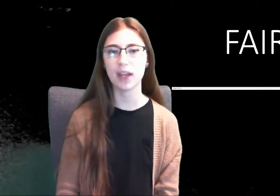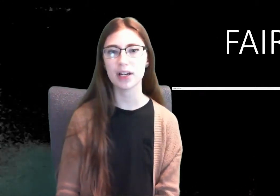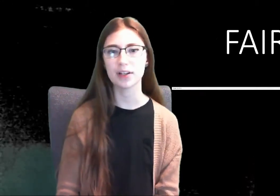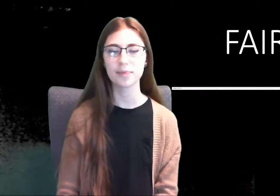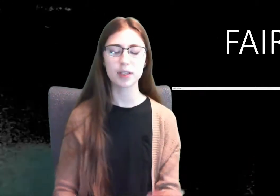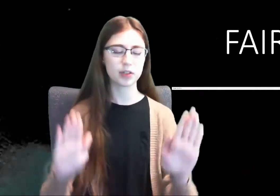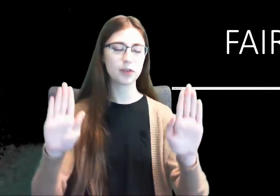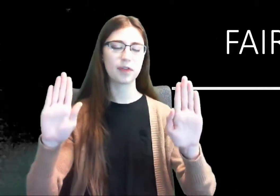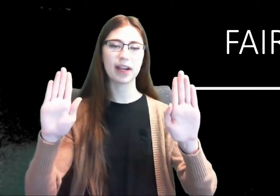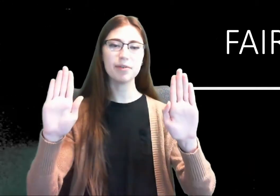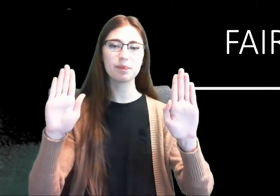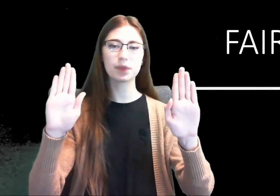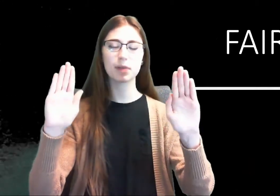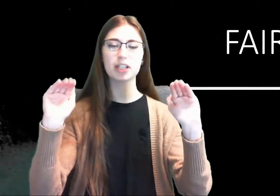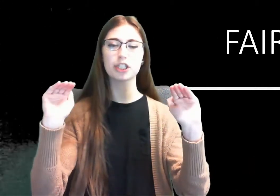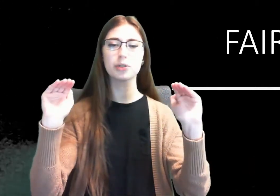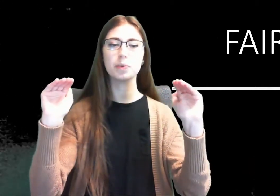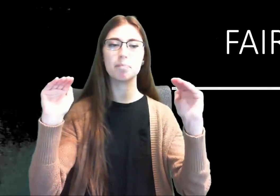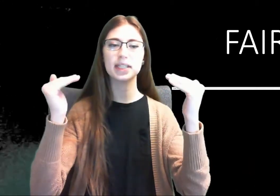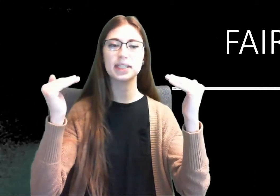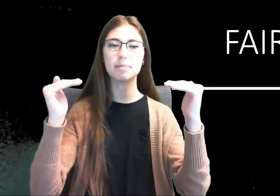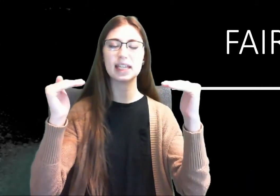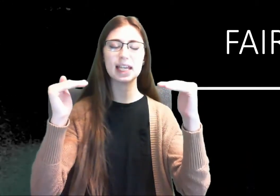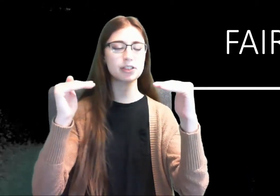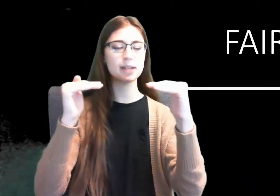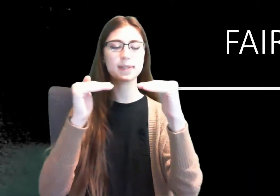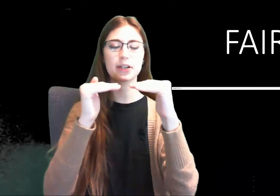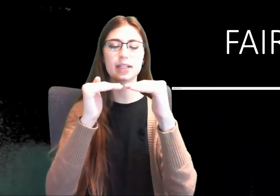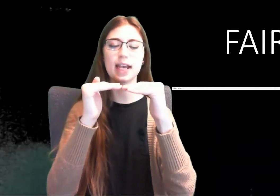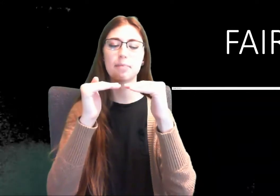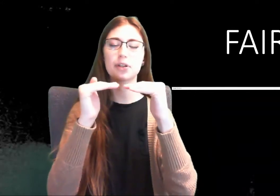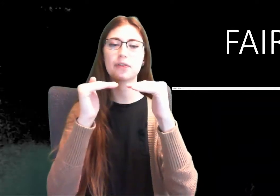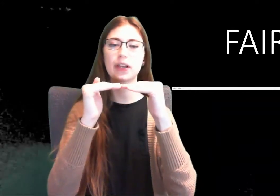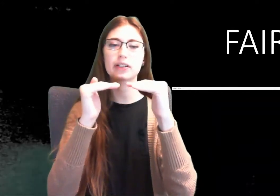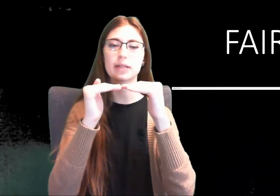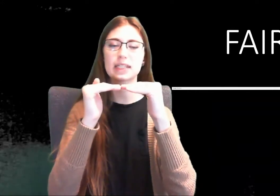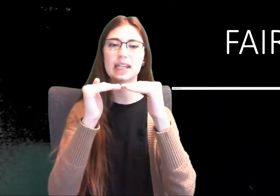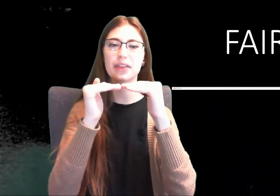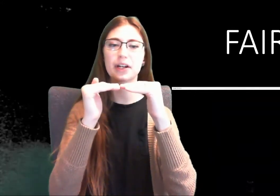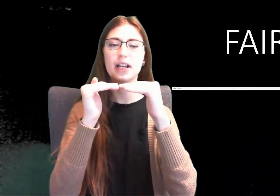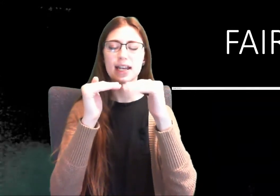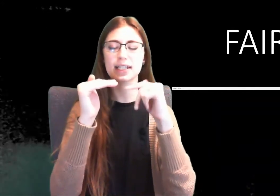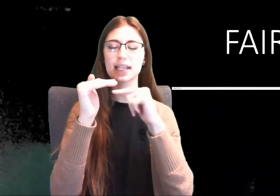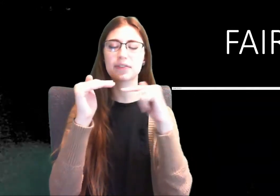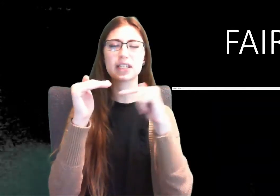Fair. So for fair, you can make 2 bent B handshakes and you're going to tap your fingertips together. It's like if these